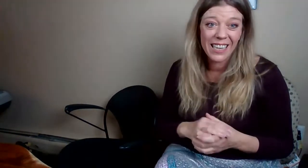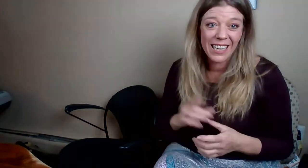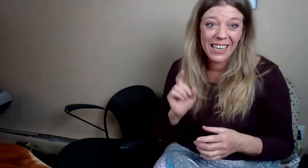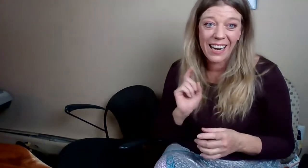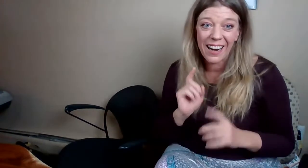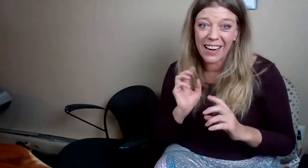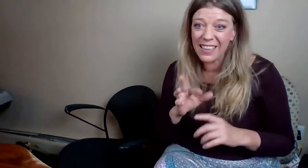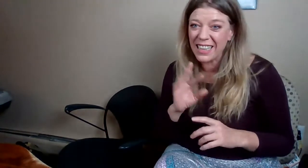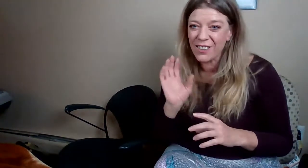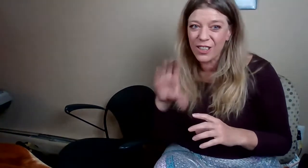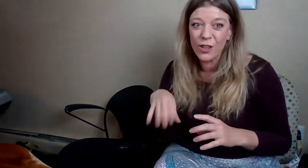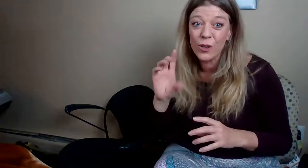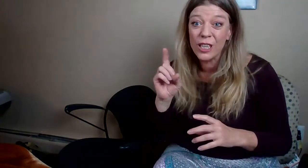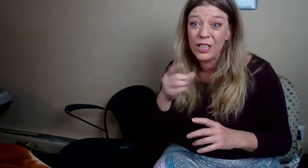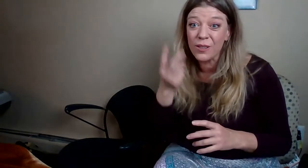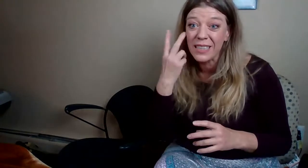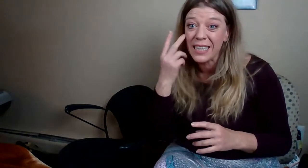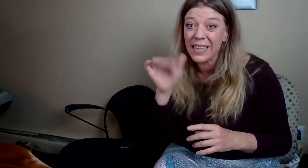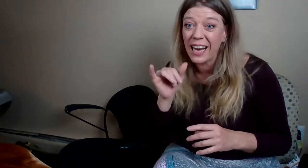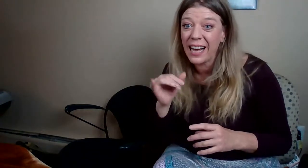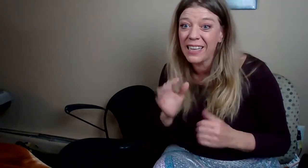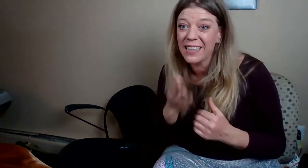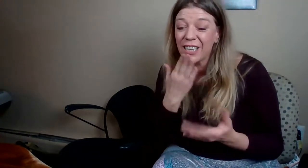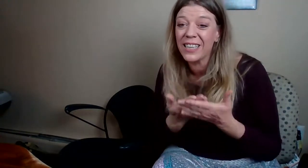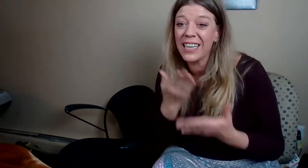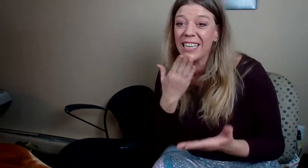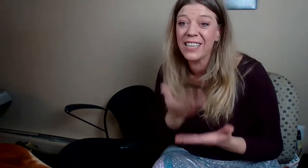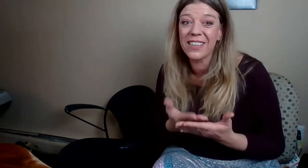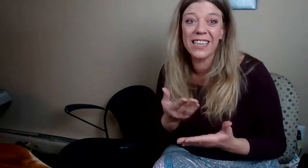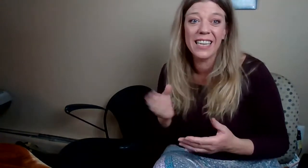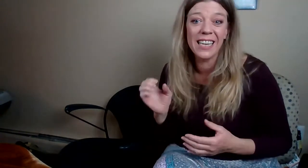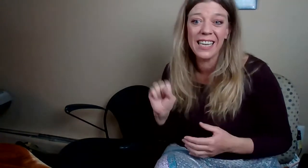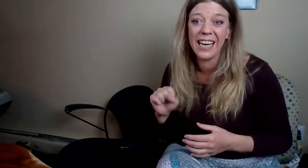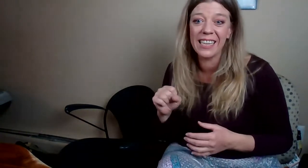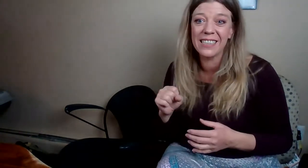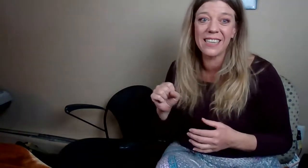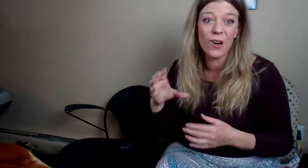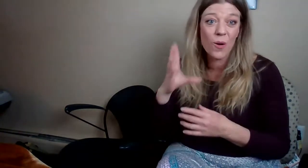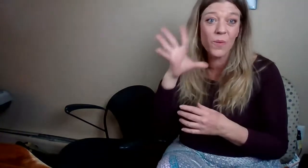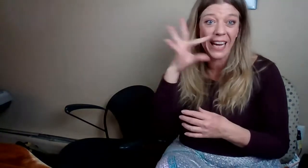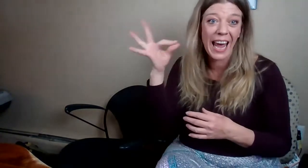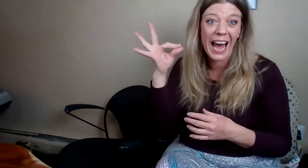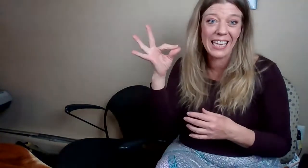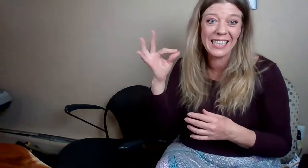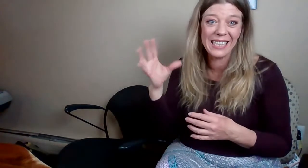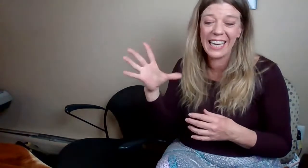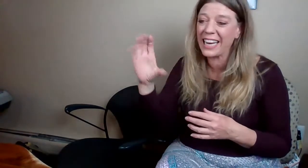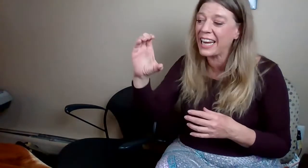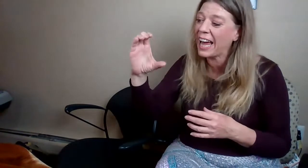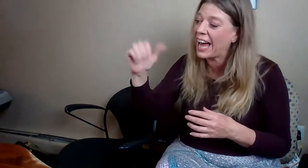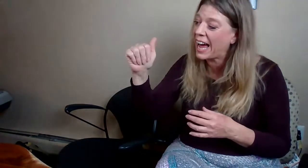Jordan, could you see that? Good, good. Yes, so cat.